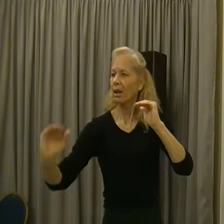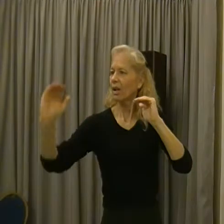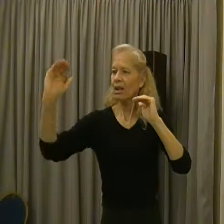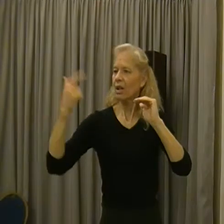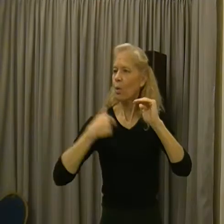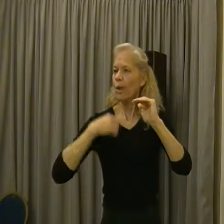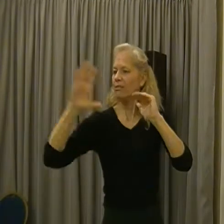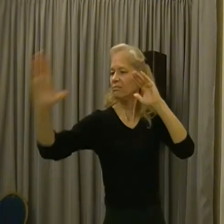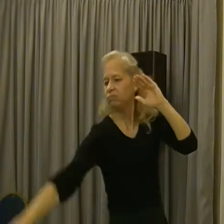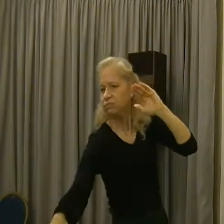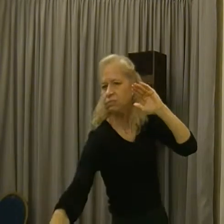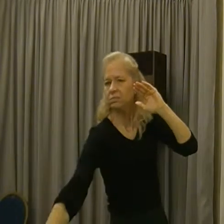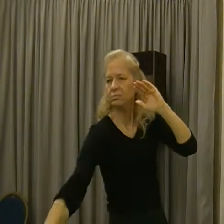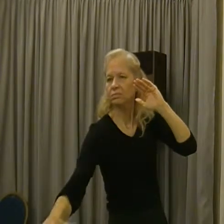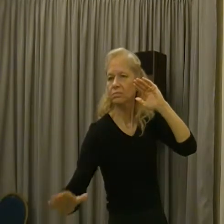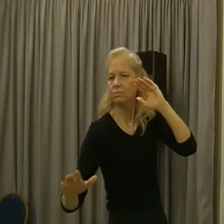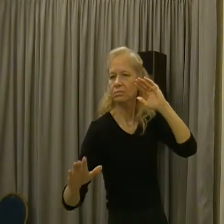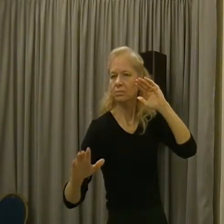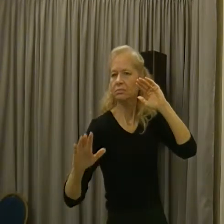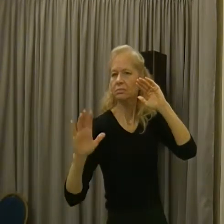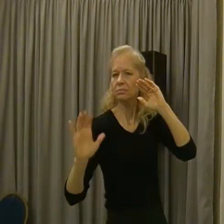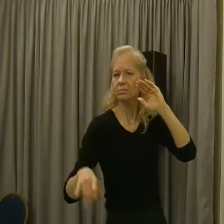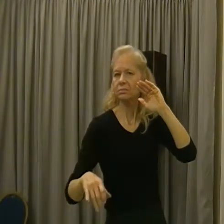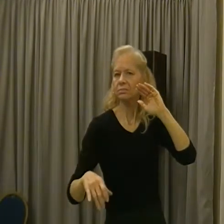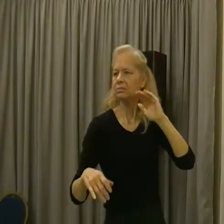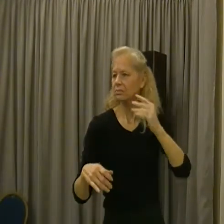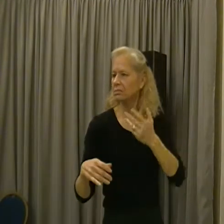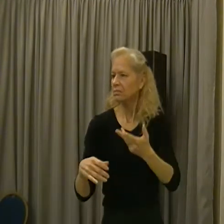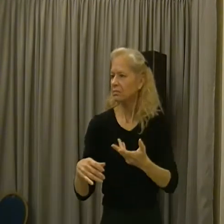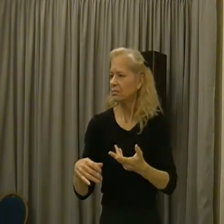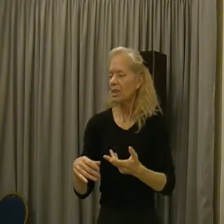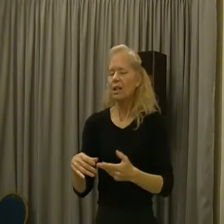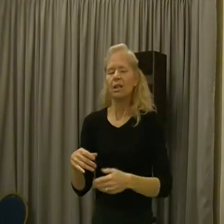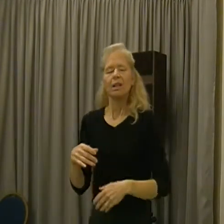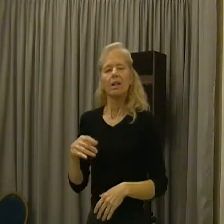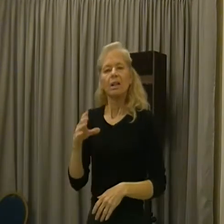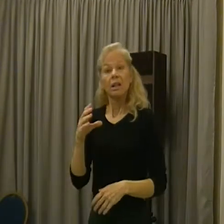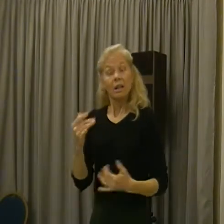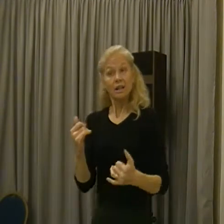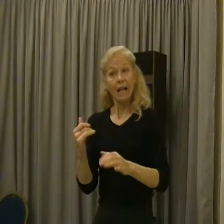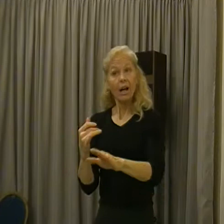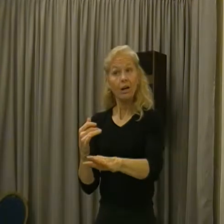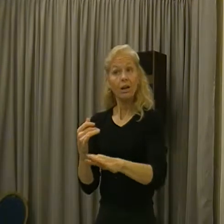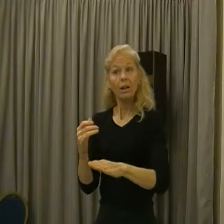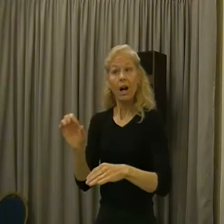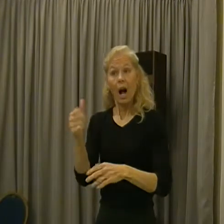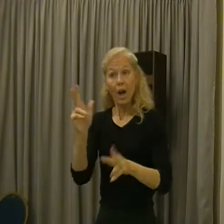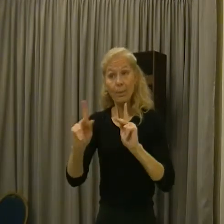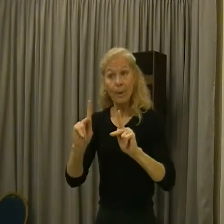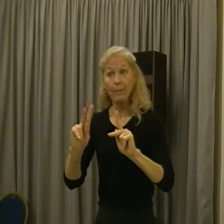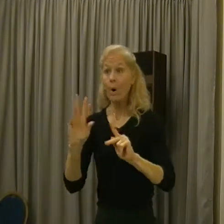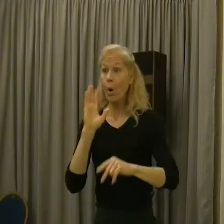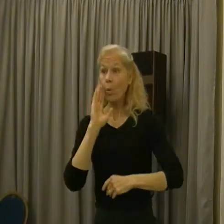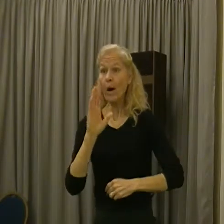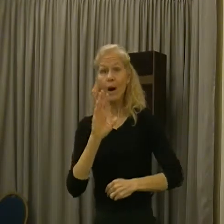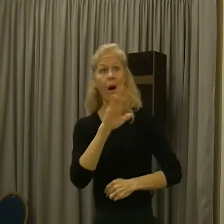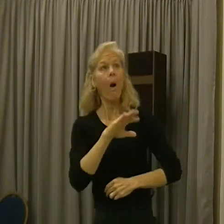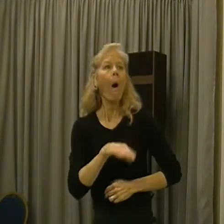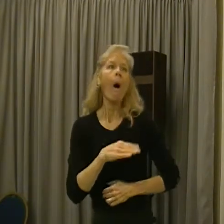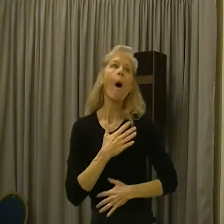that. And it will lead us what to pride. And where does pride lead us? Proverbs chapter 16, verse 18.